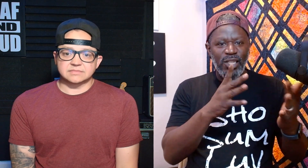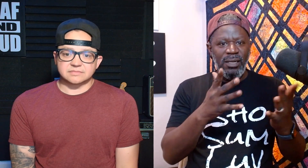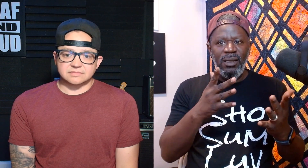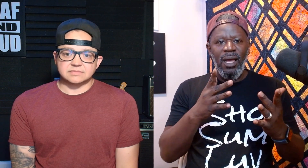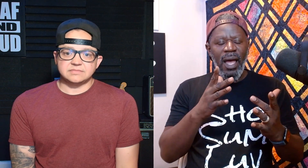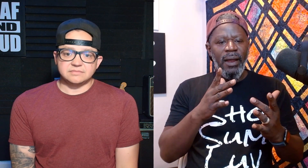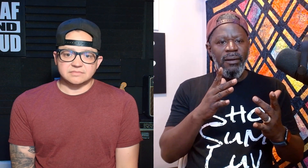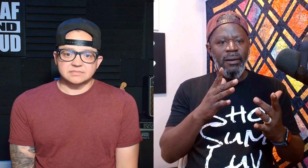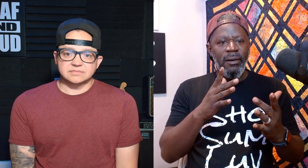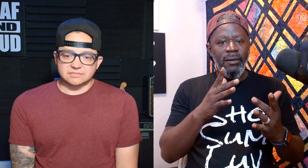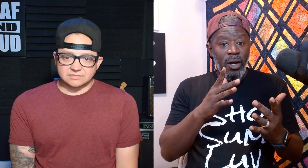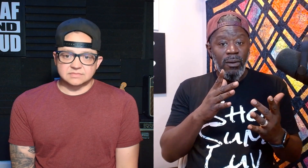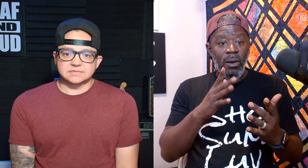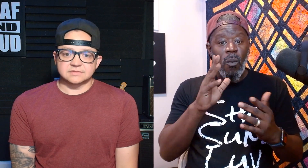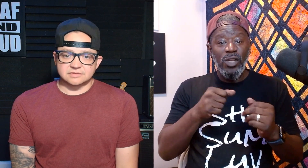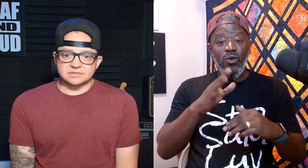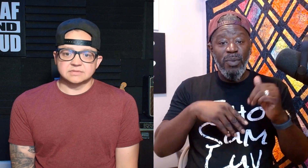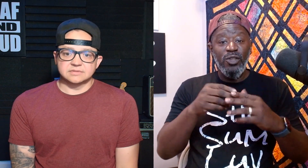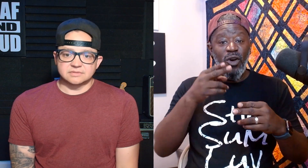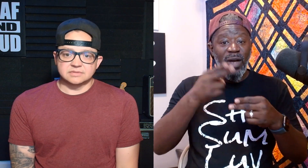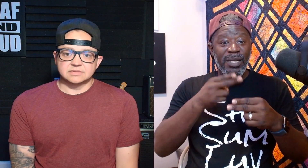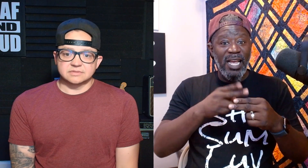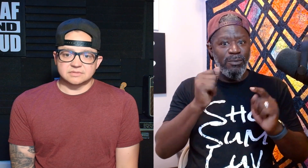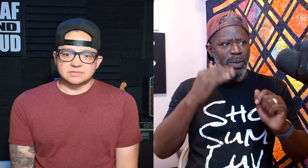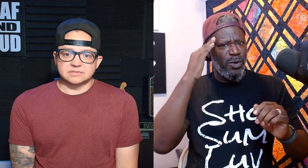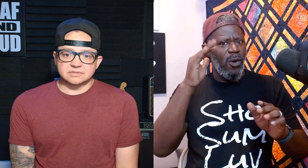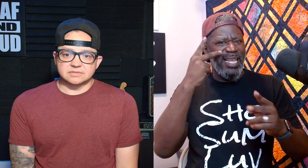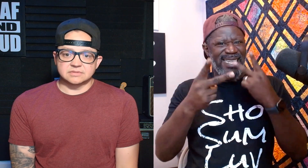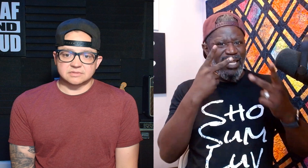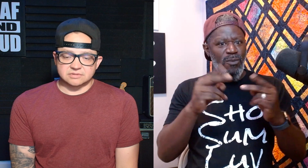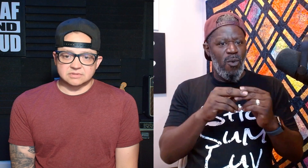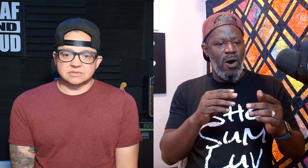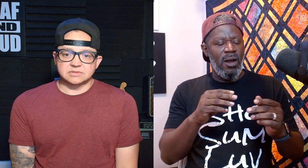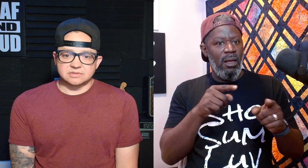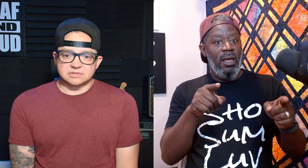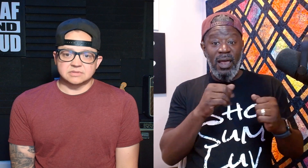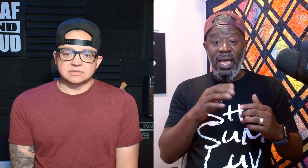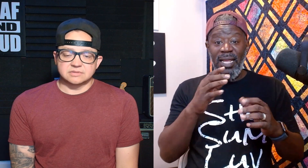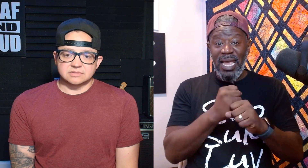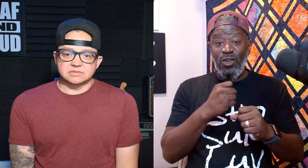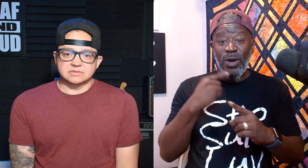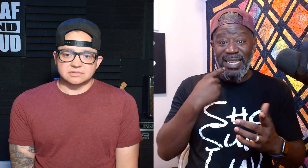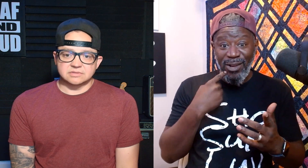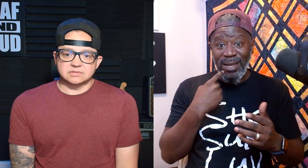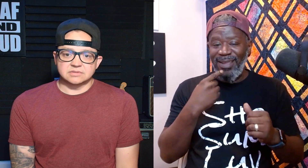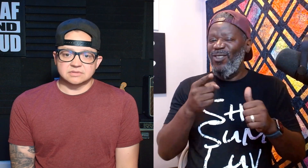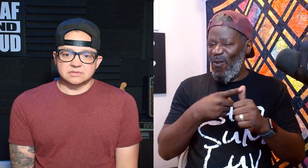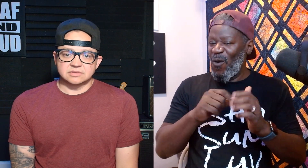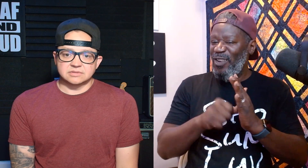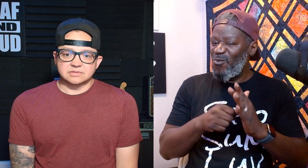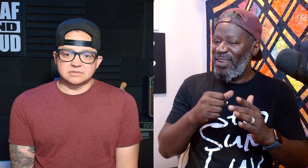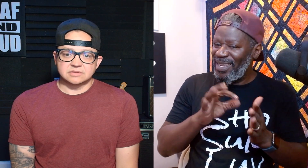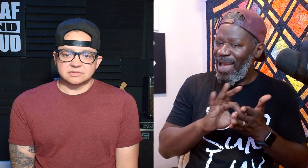a connection, and, you know, once you build your reputation, people know and they see you more and they take you more serious,